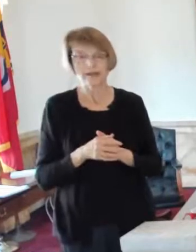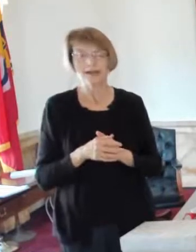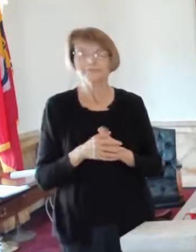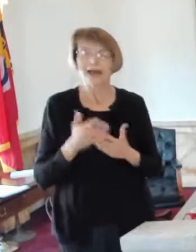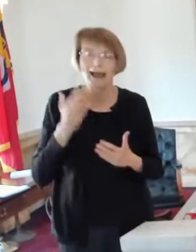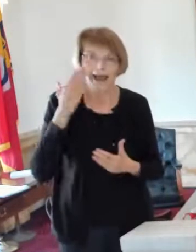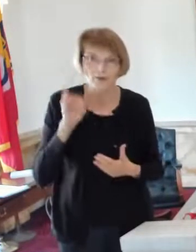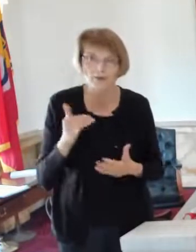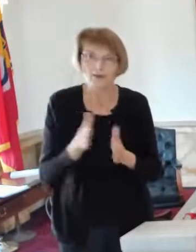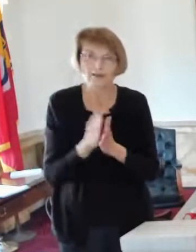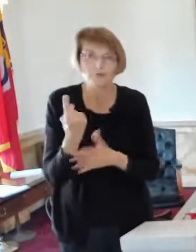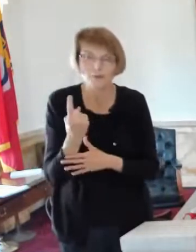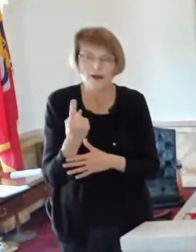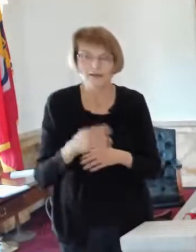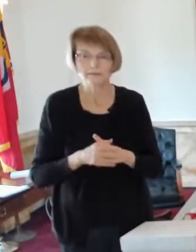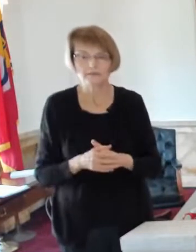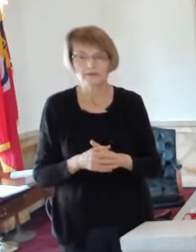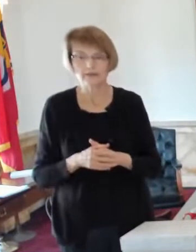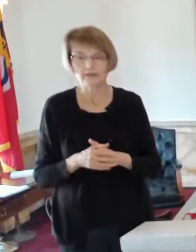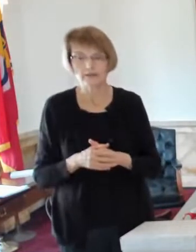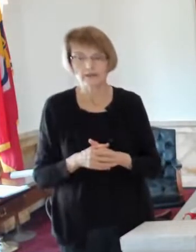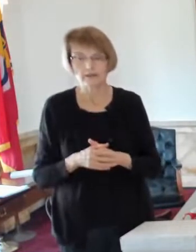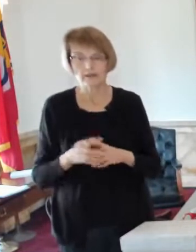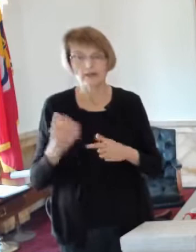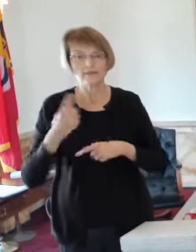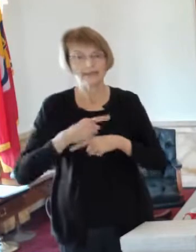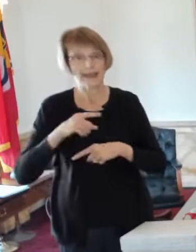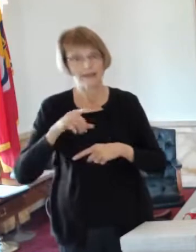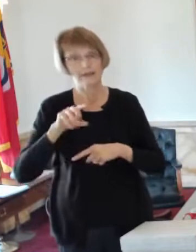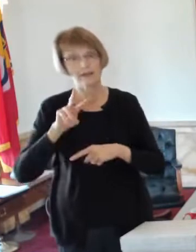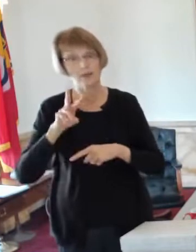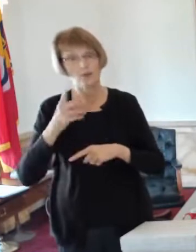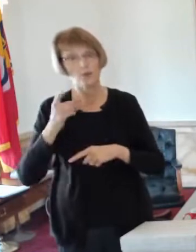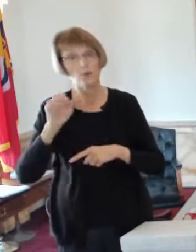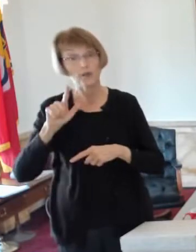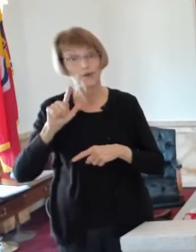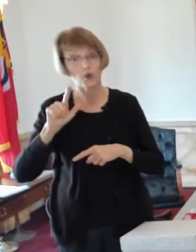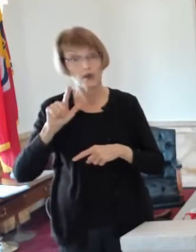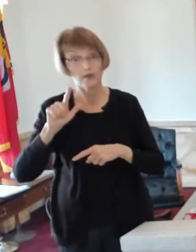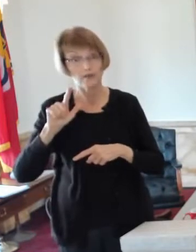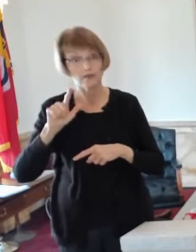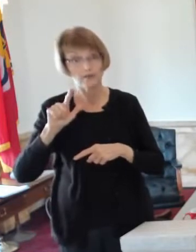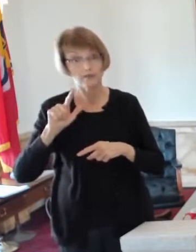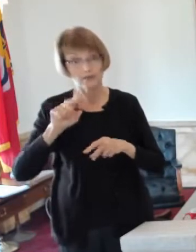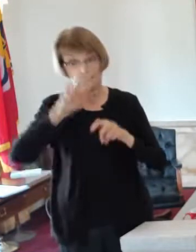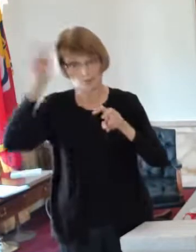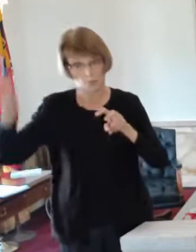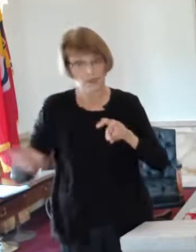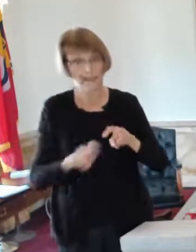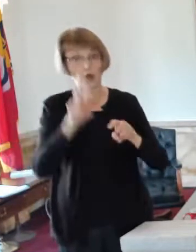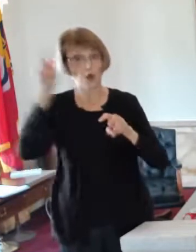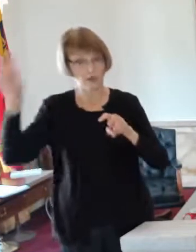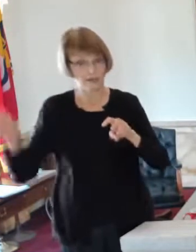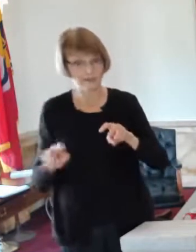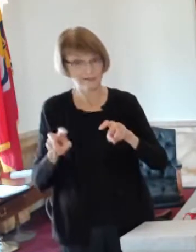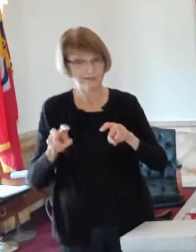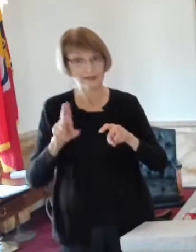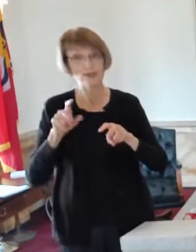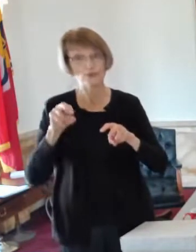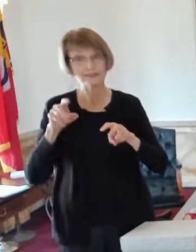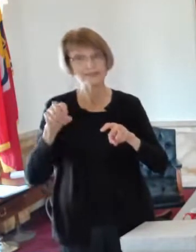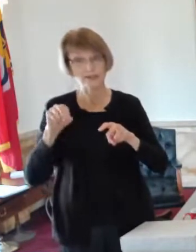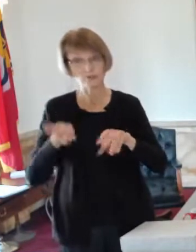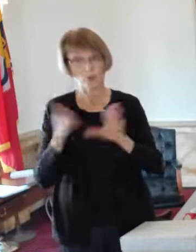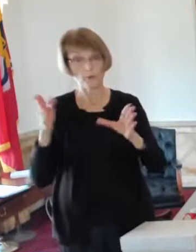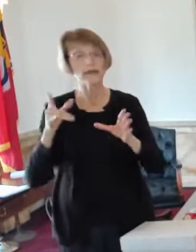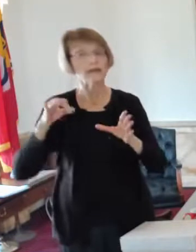one, but the day the wheel at Union Station opened was memorable. If you haven't